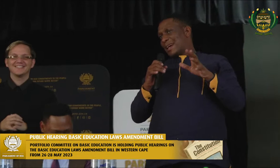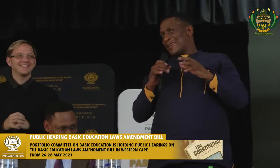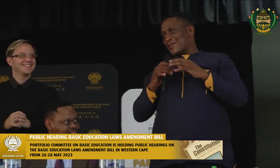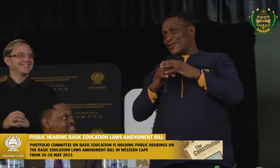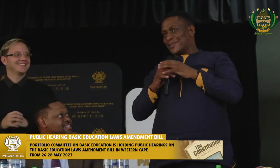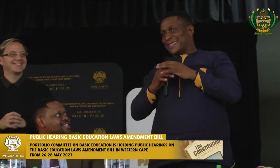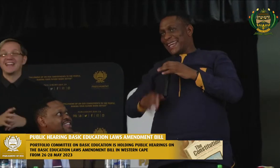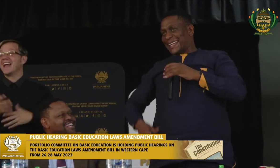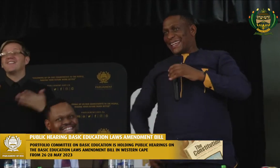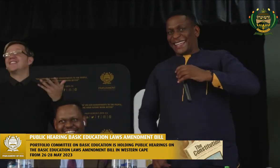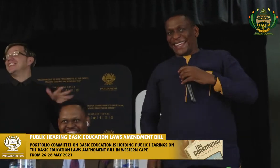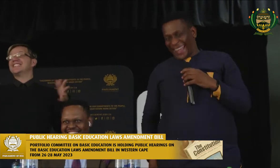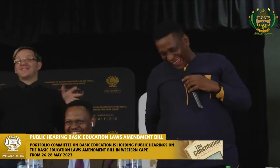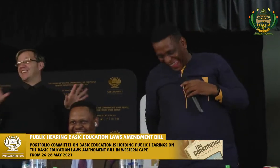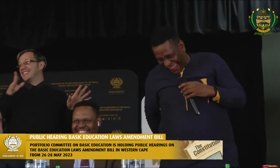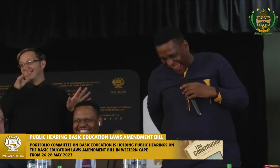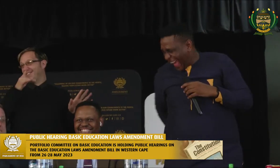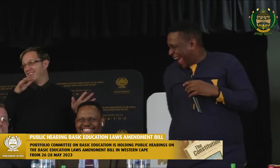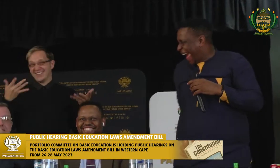That's all I know. Good day.